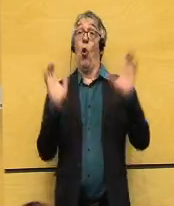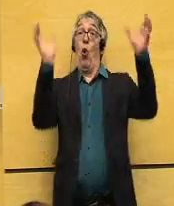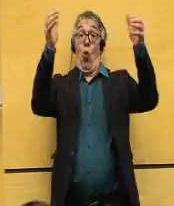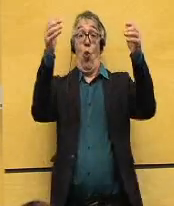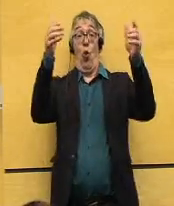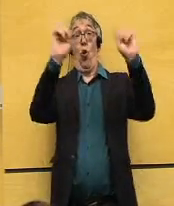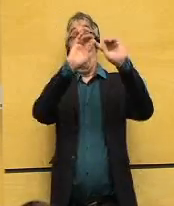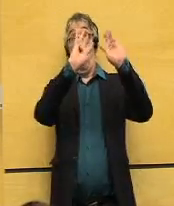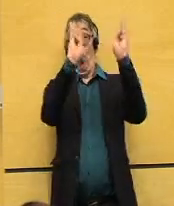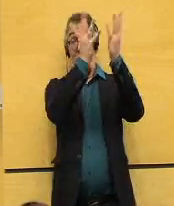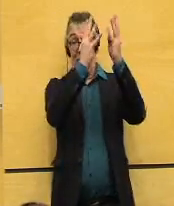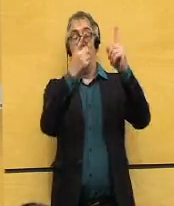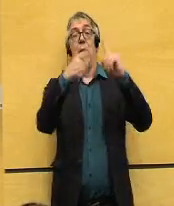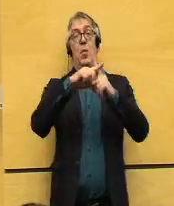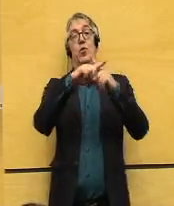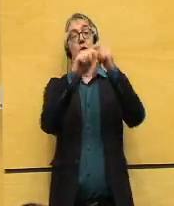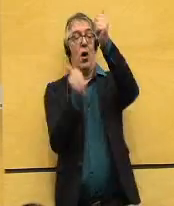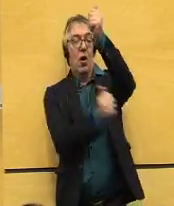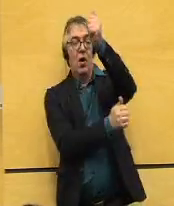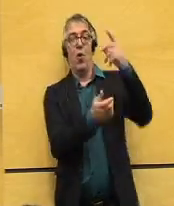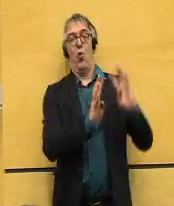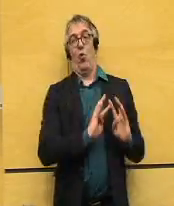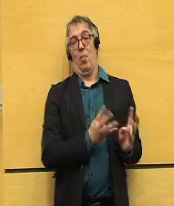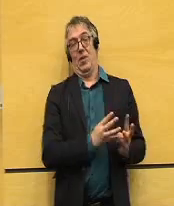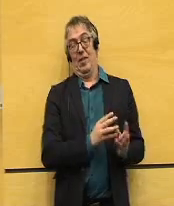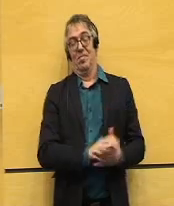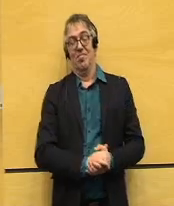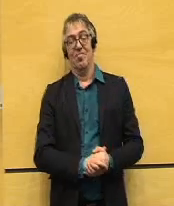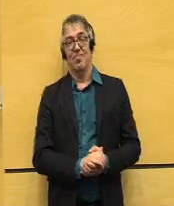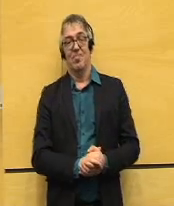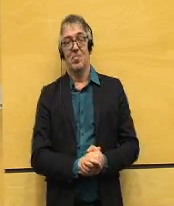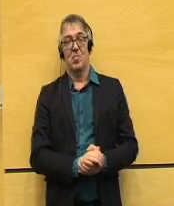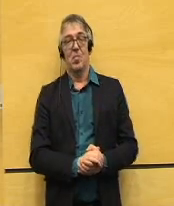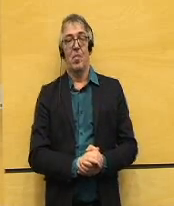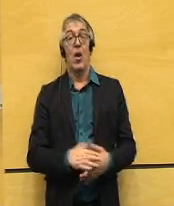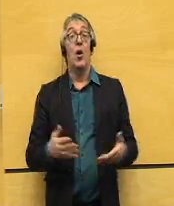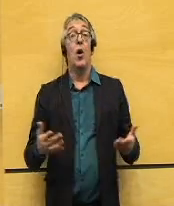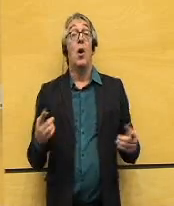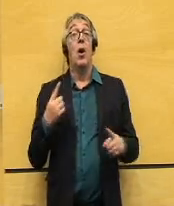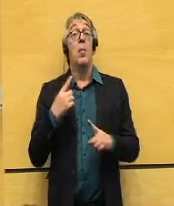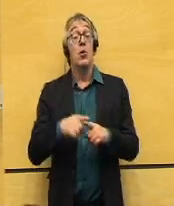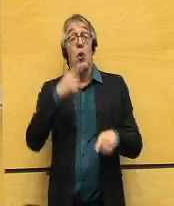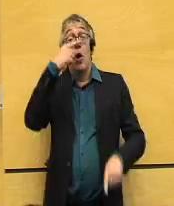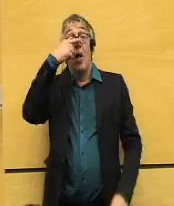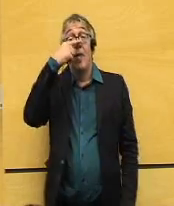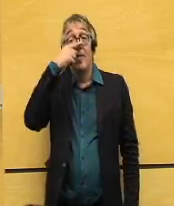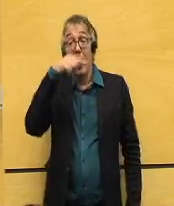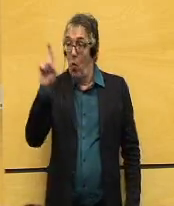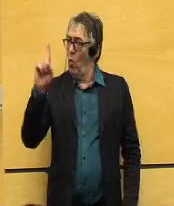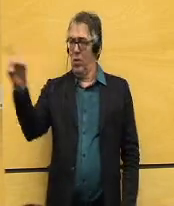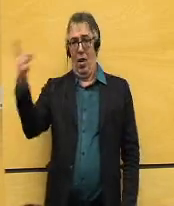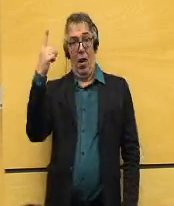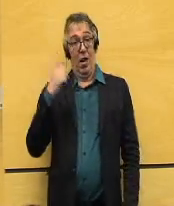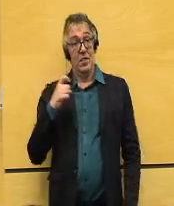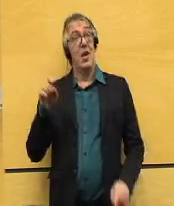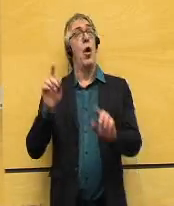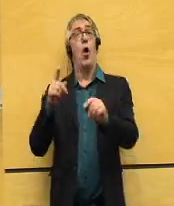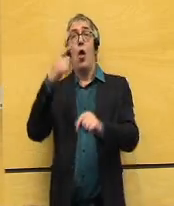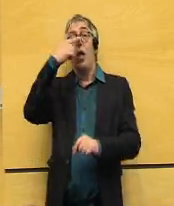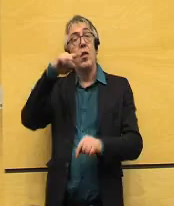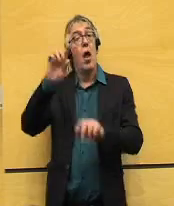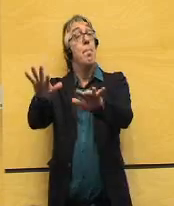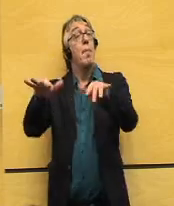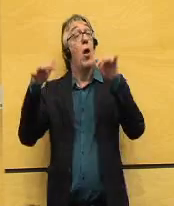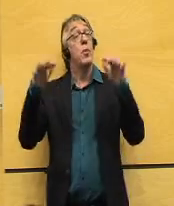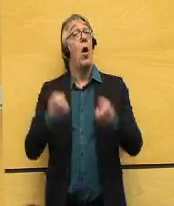Another challenge is there's no women with disability in the parliament. As somebody asked about the women